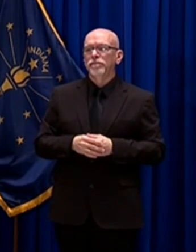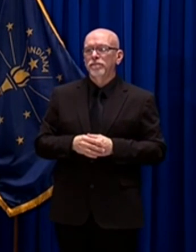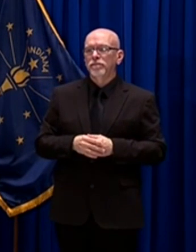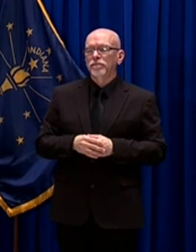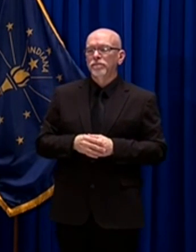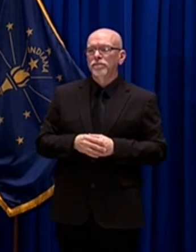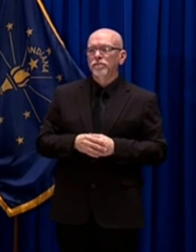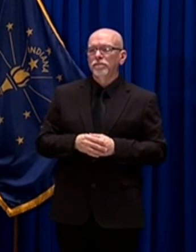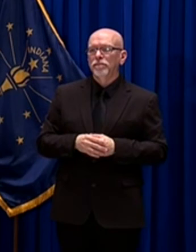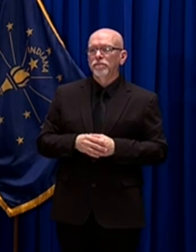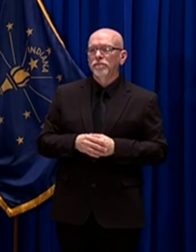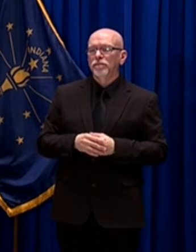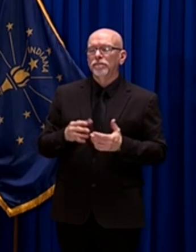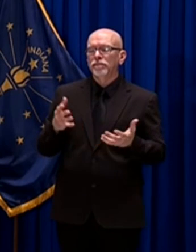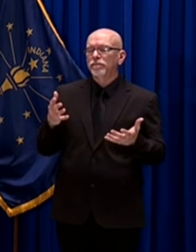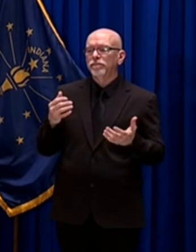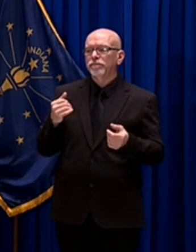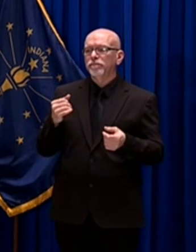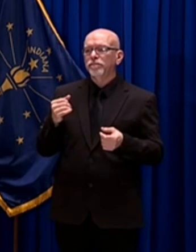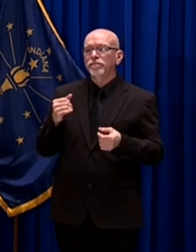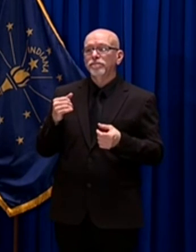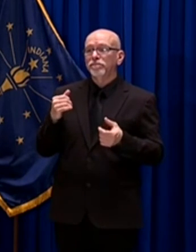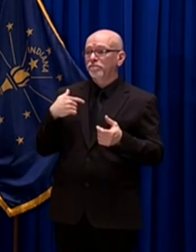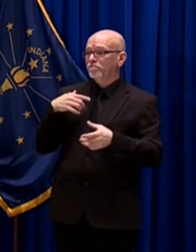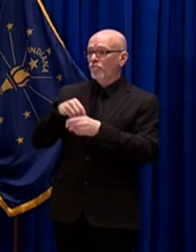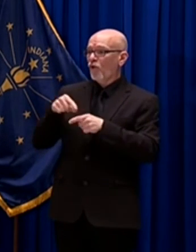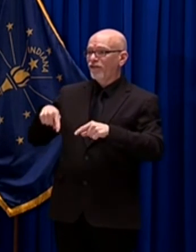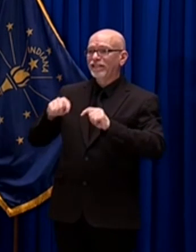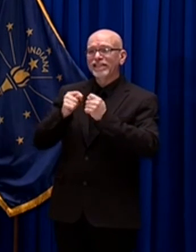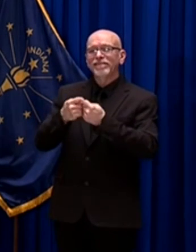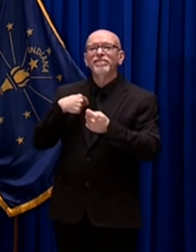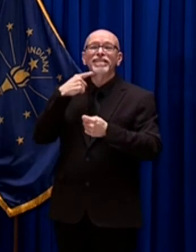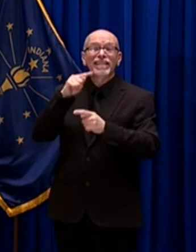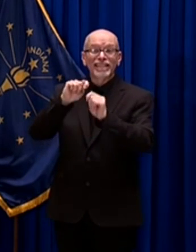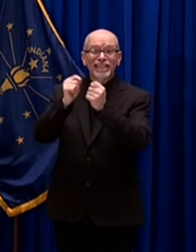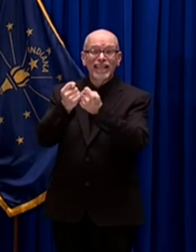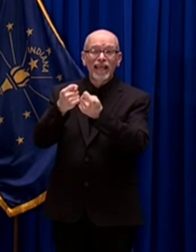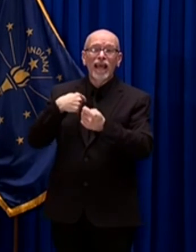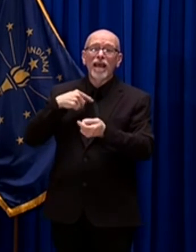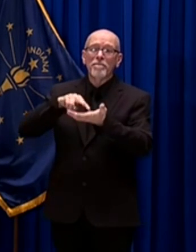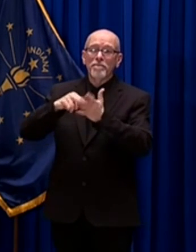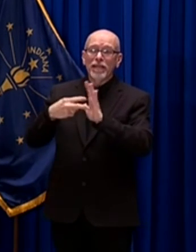And to be part of this team, and when I say team, I mean